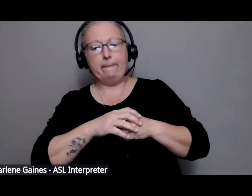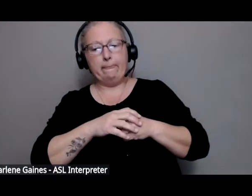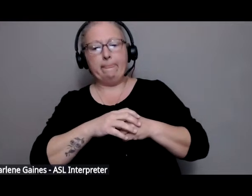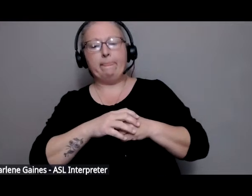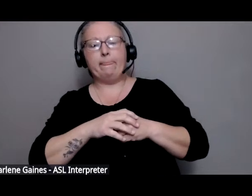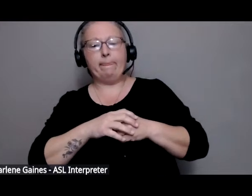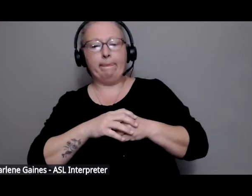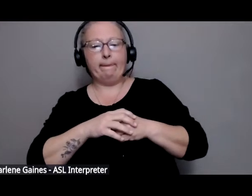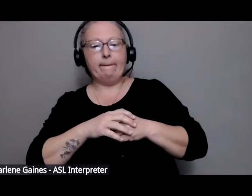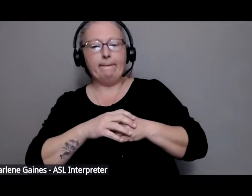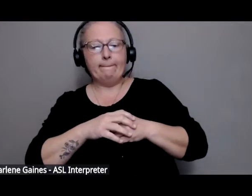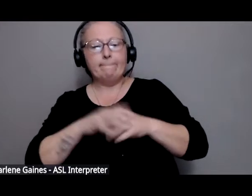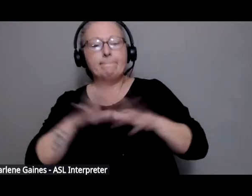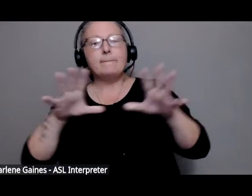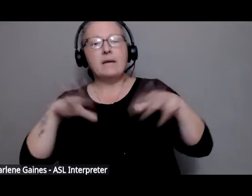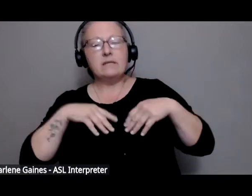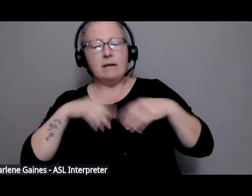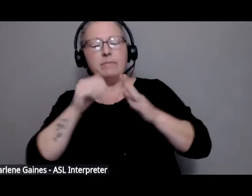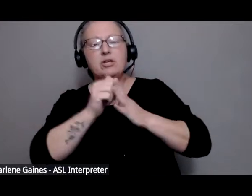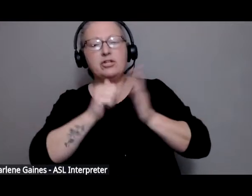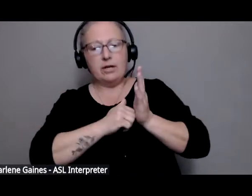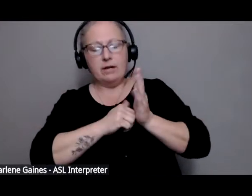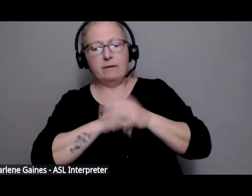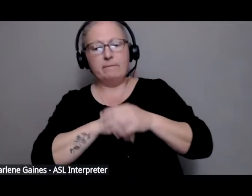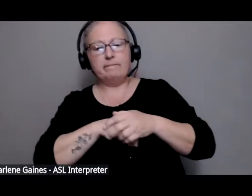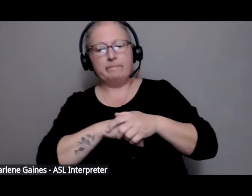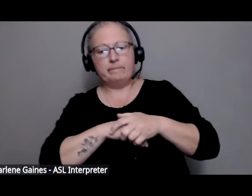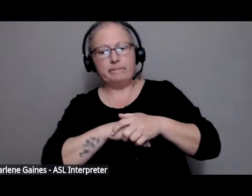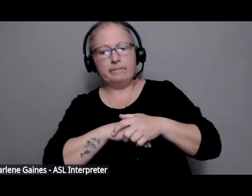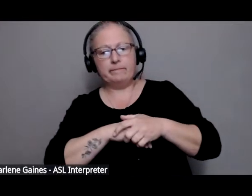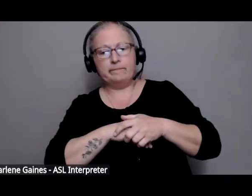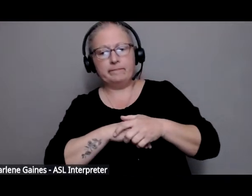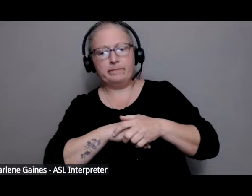we've adopted the agenda.